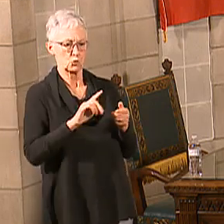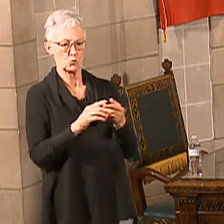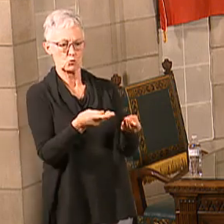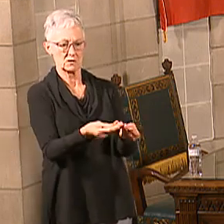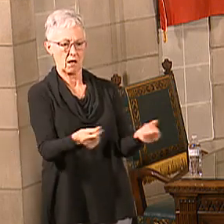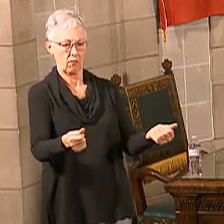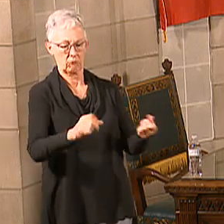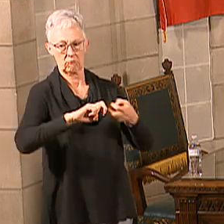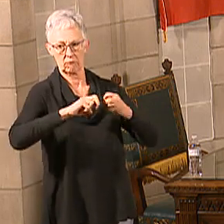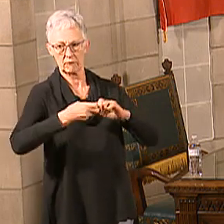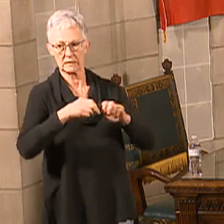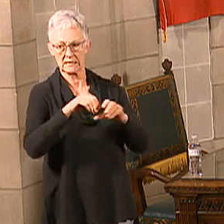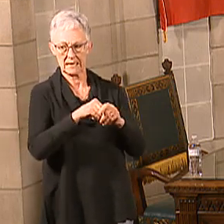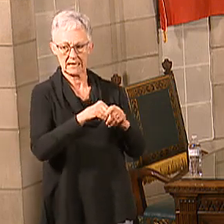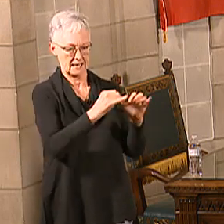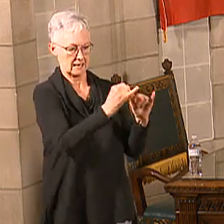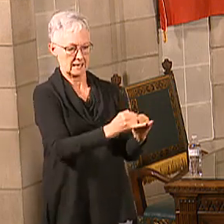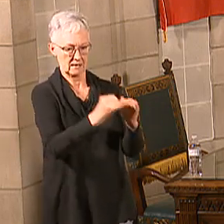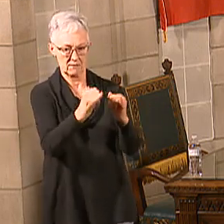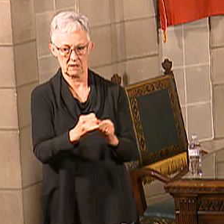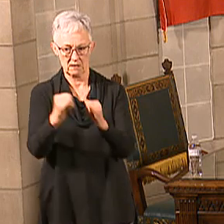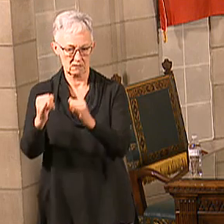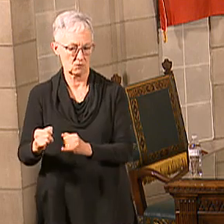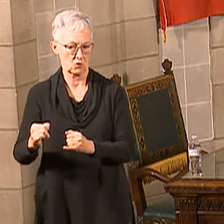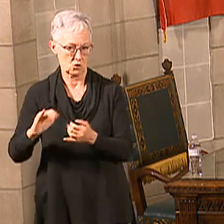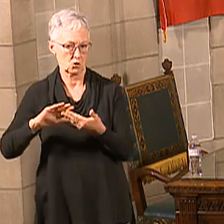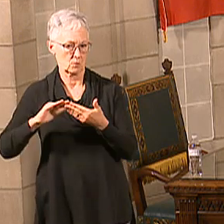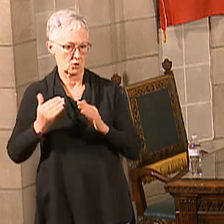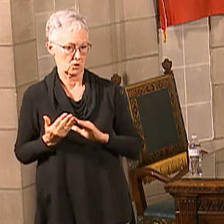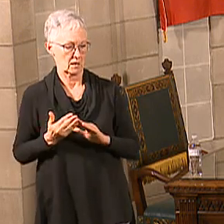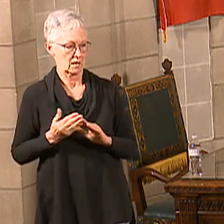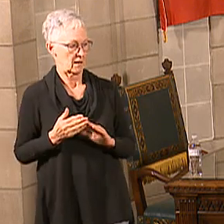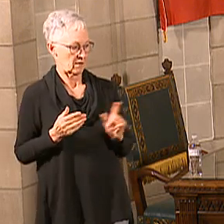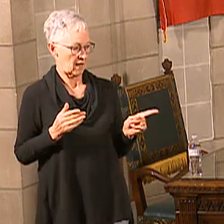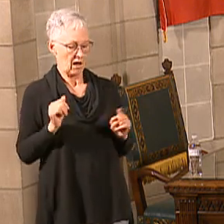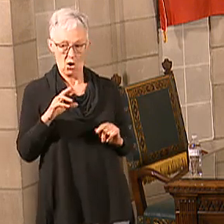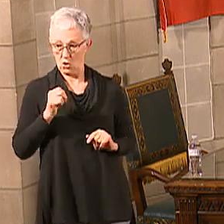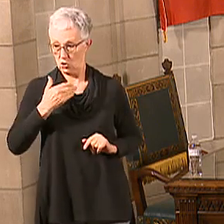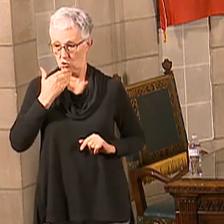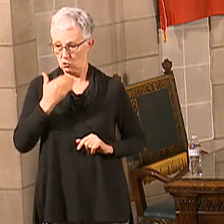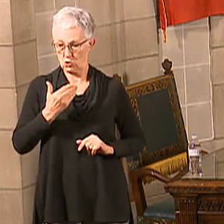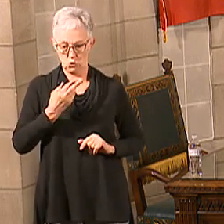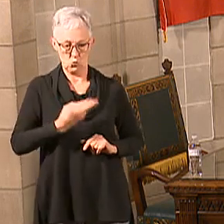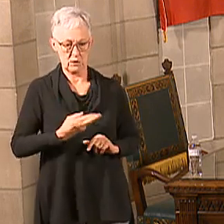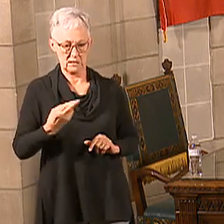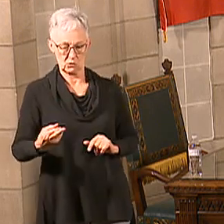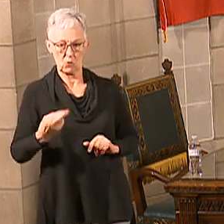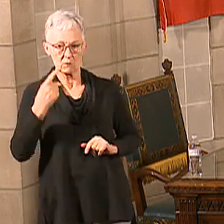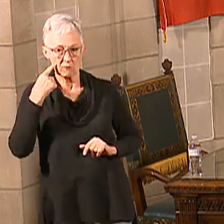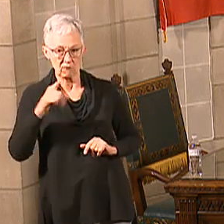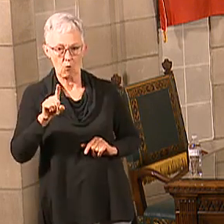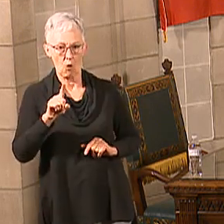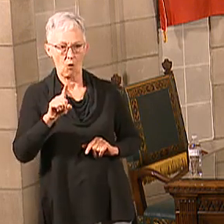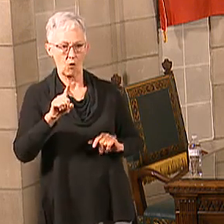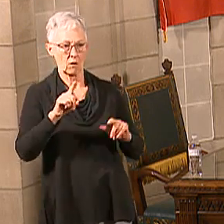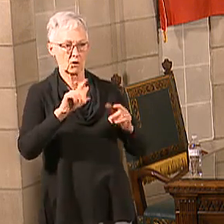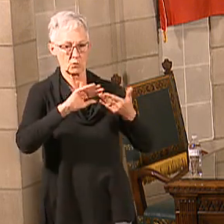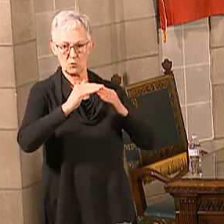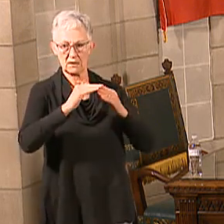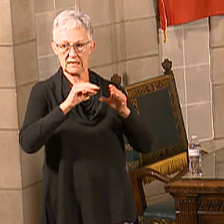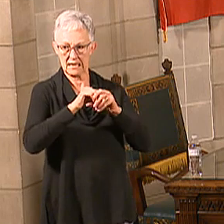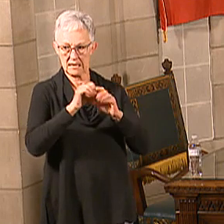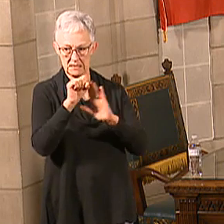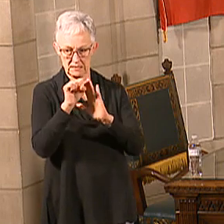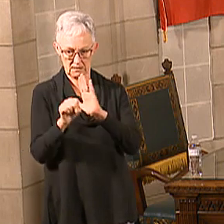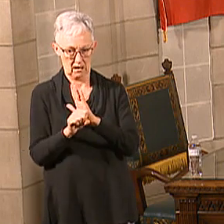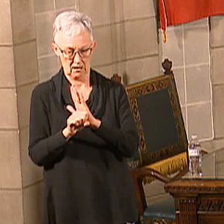be reliable resources throughout the state. In various ways, I know them because I've helped work